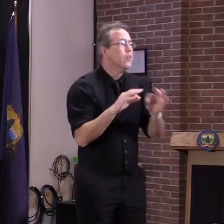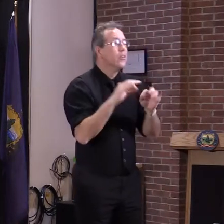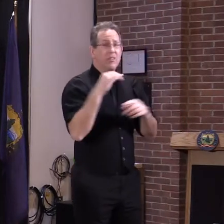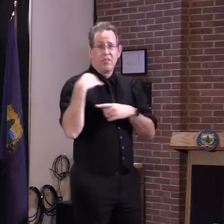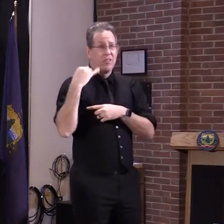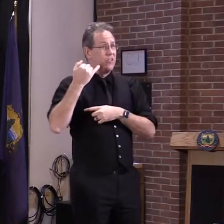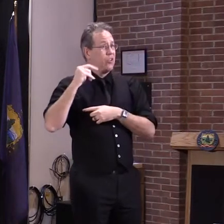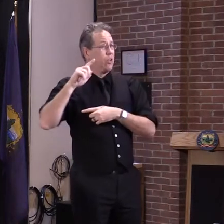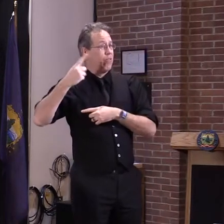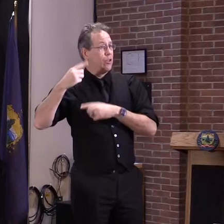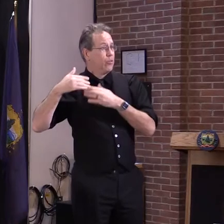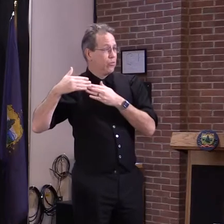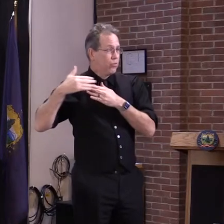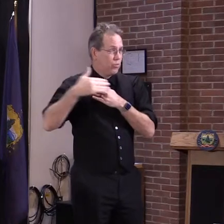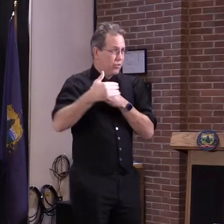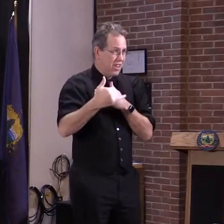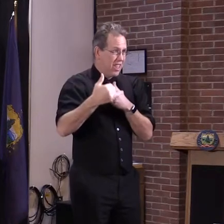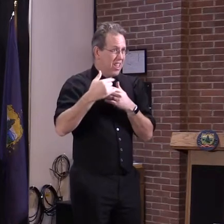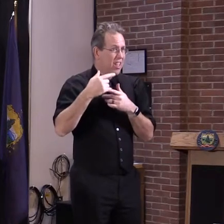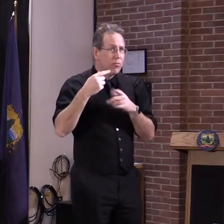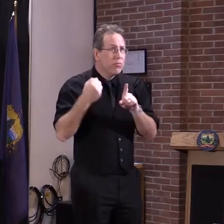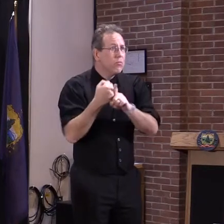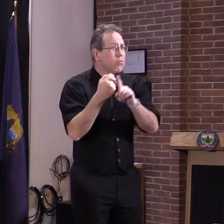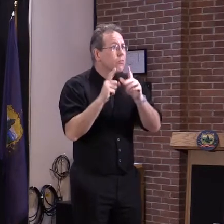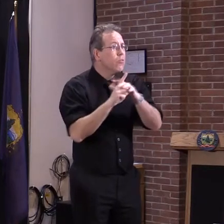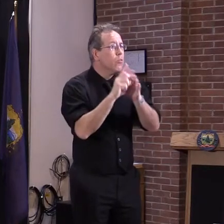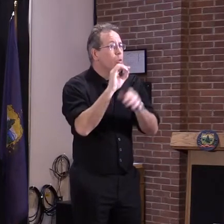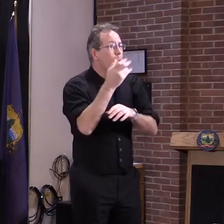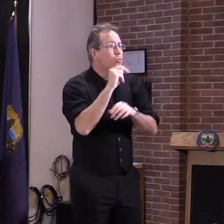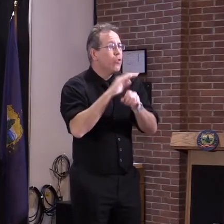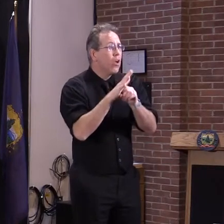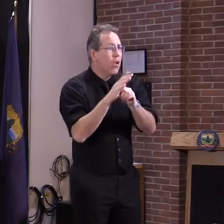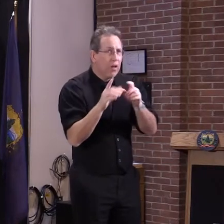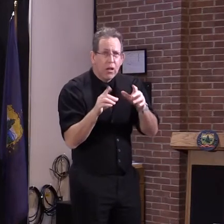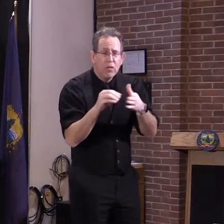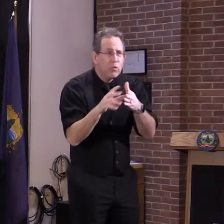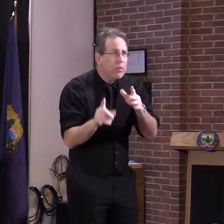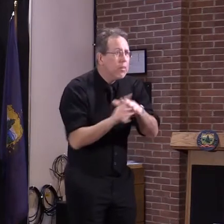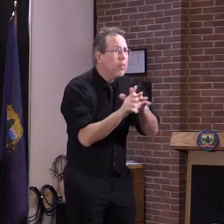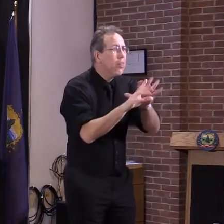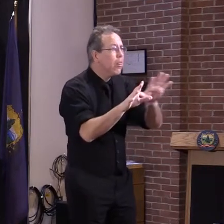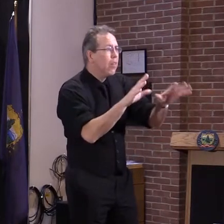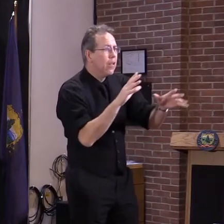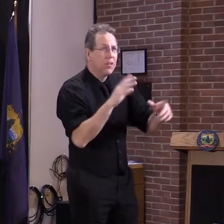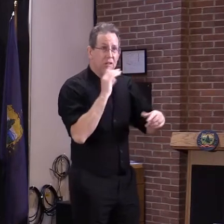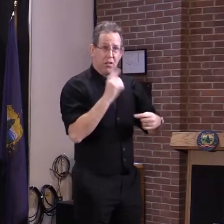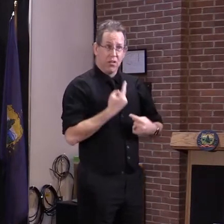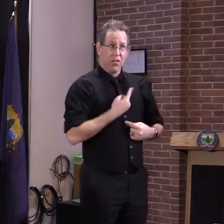managing Omicron in our schools, and we're not alone in that regard. I think it's important to point out that